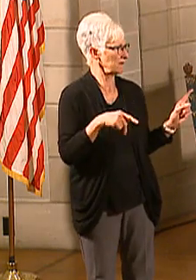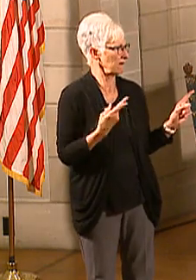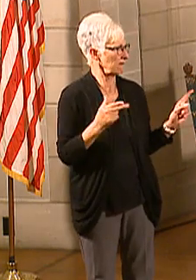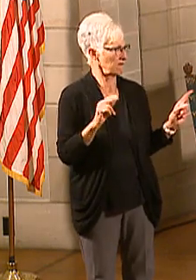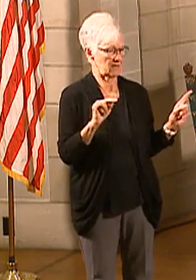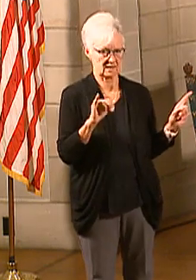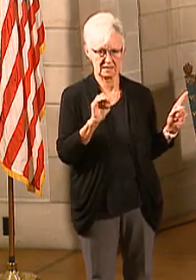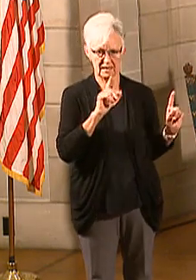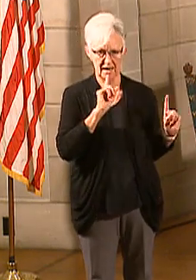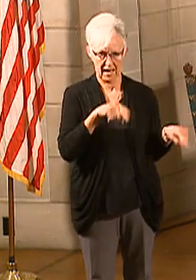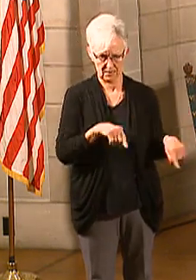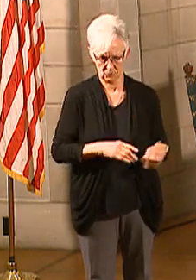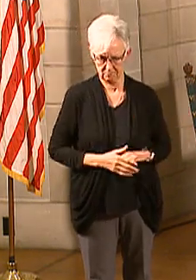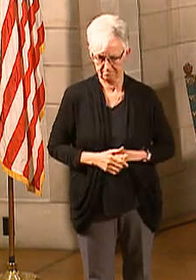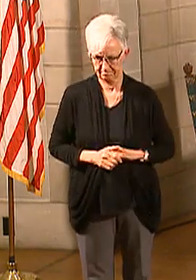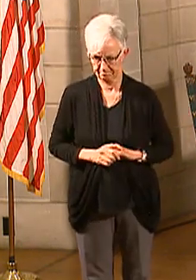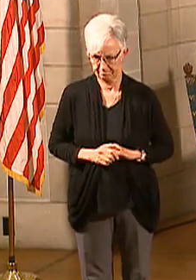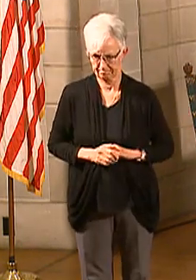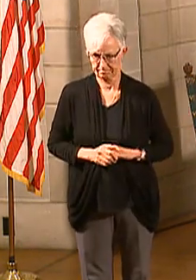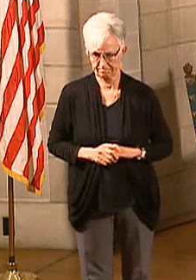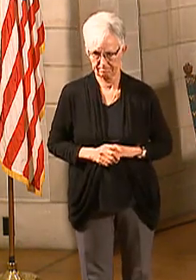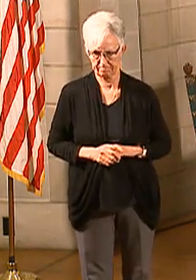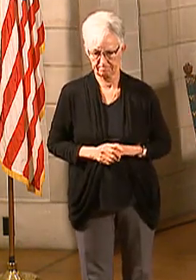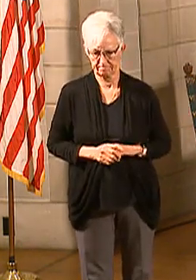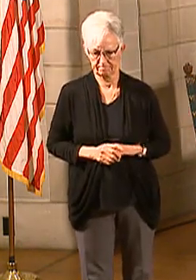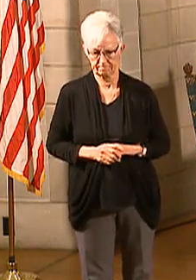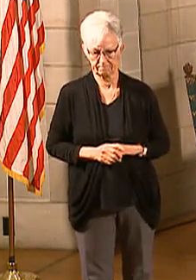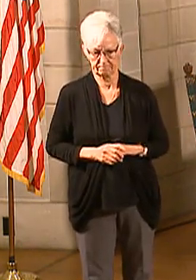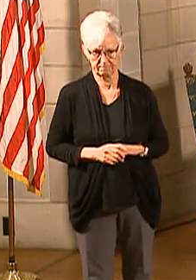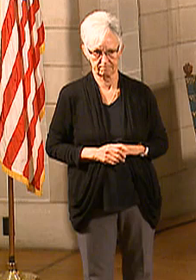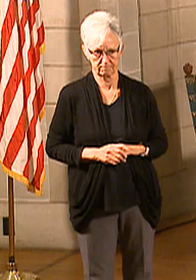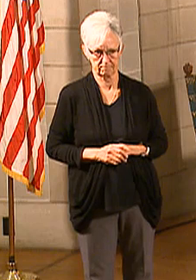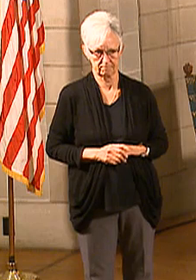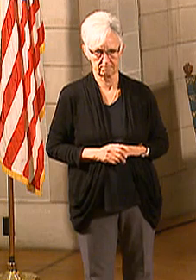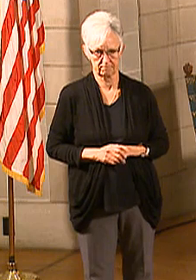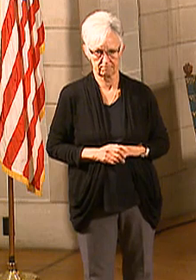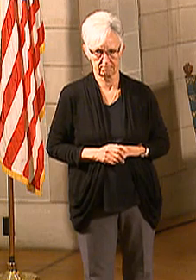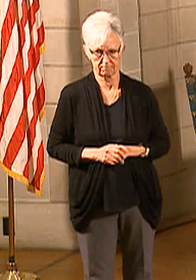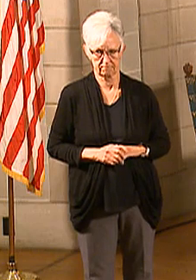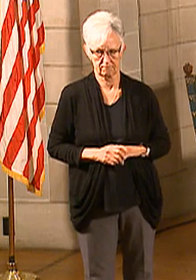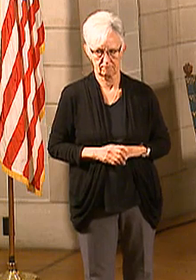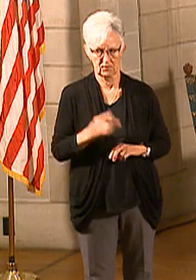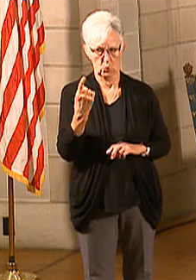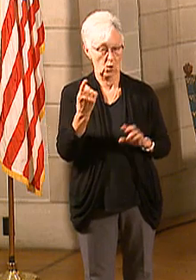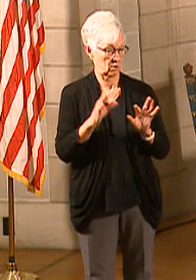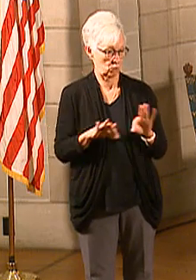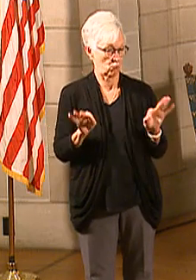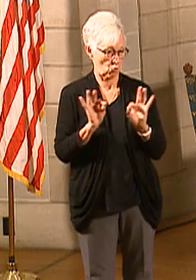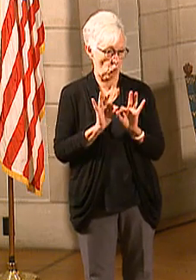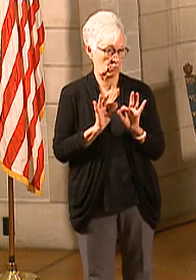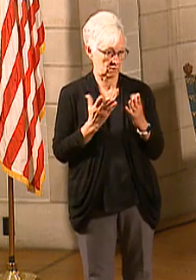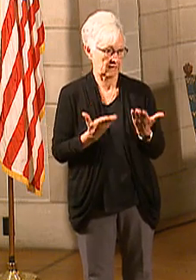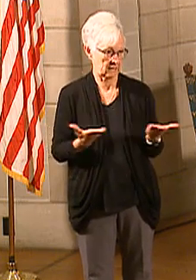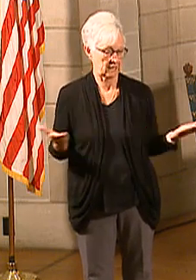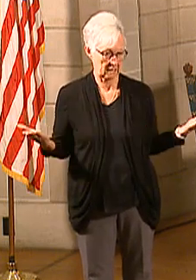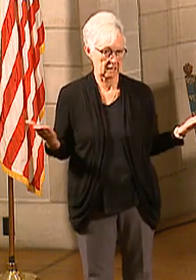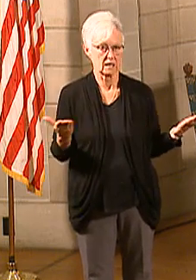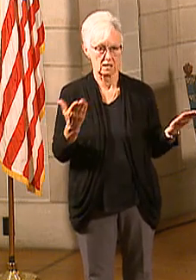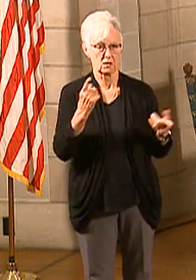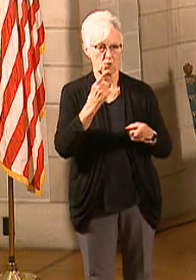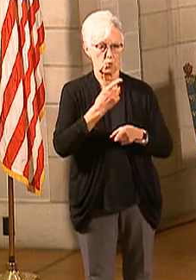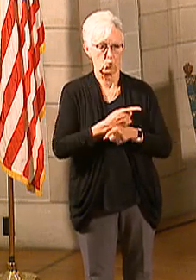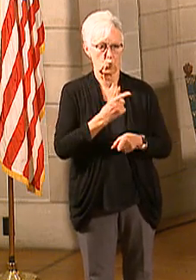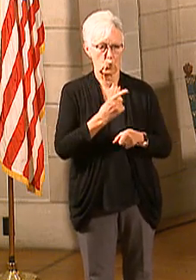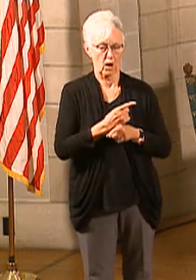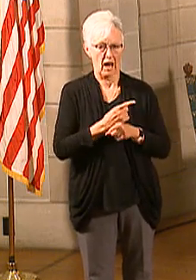Awesome, thank you. I think one of the key pieces, certainly it is a great evaluation of indicators and well-being indicators for